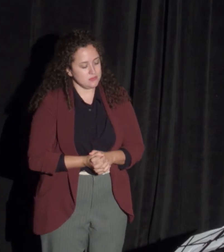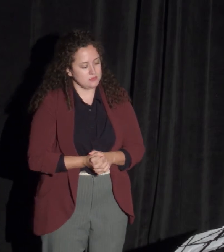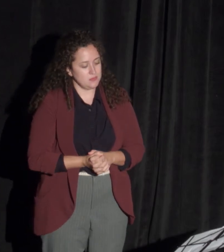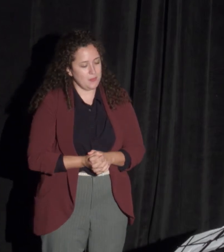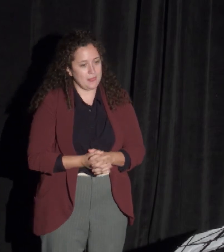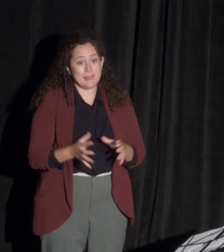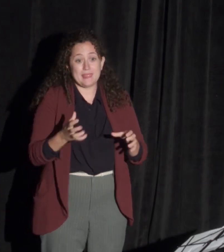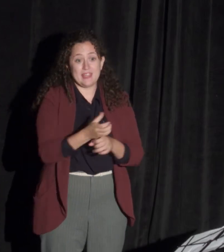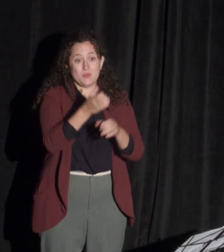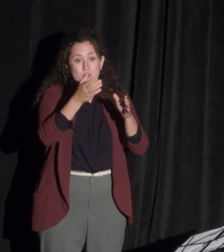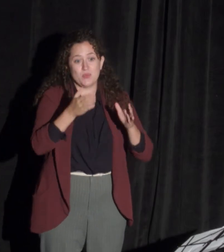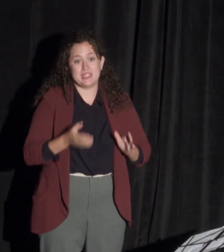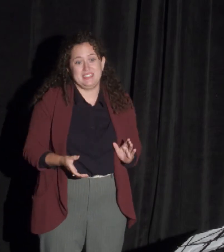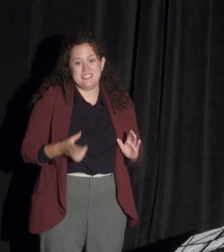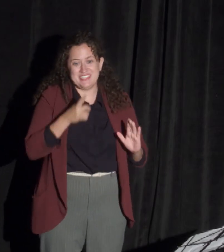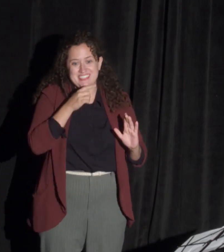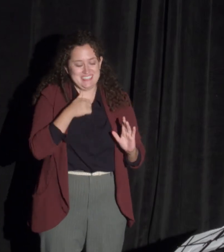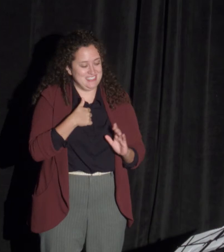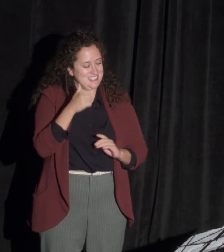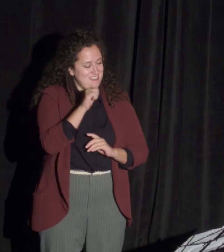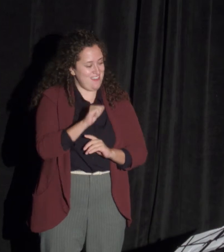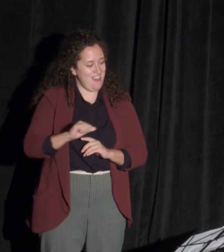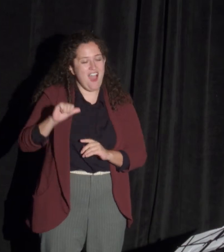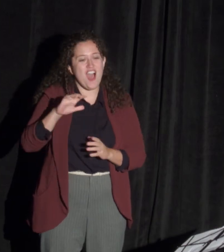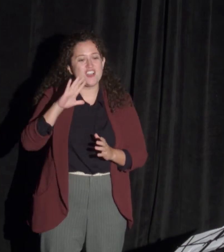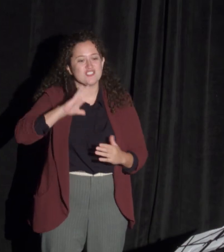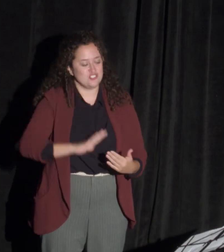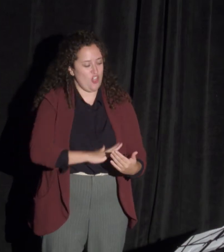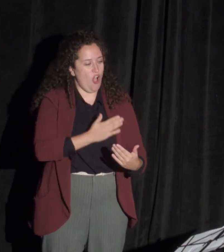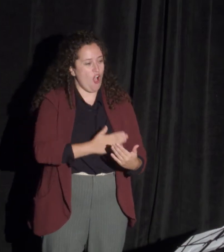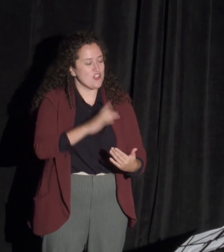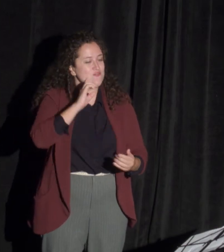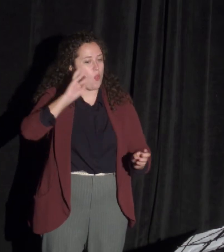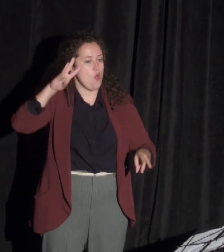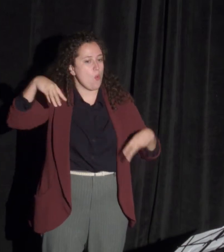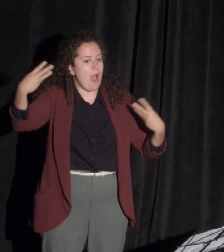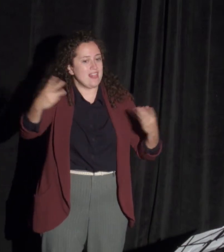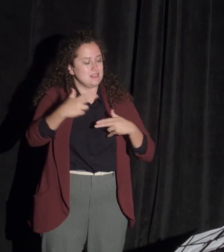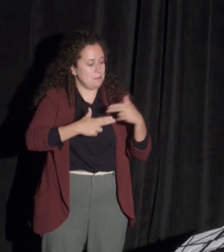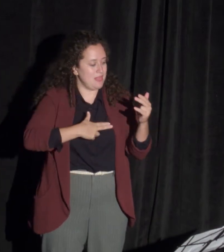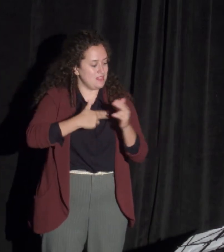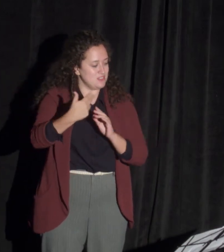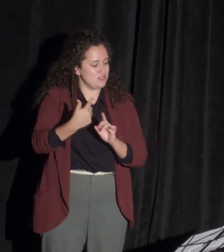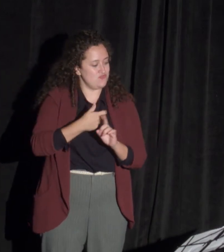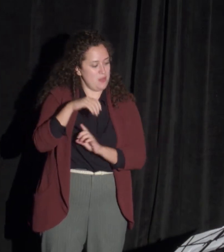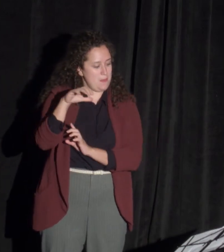And the winner is A Psalm for the Wild Built by Becky Chambers.